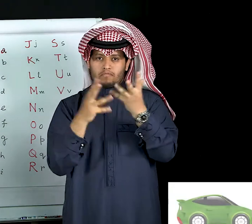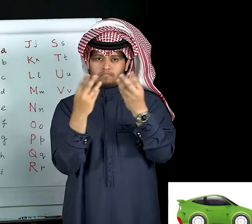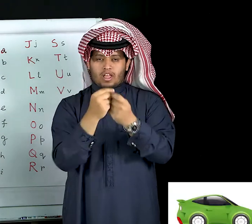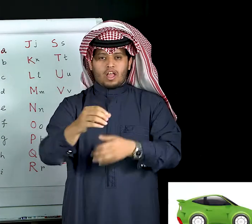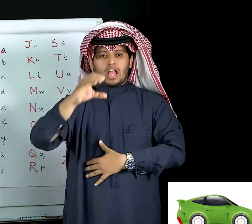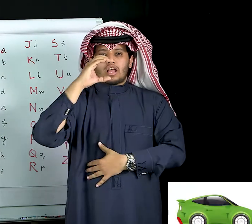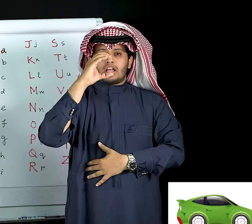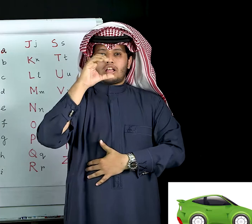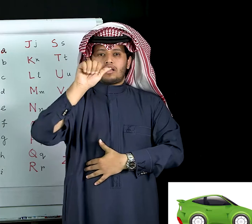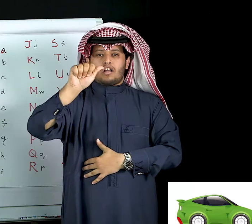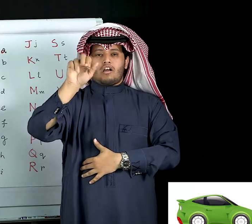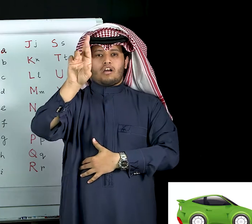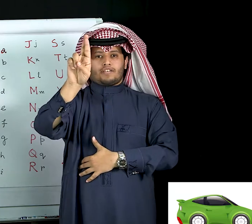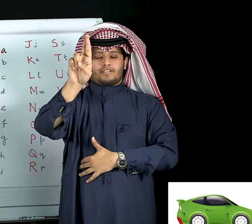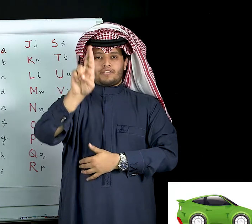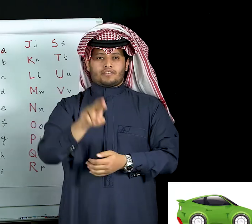car.